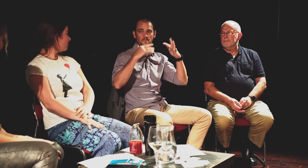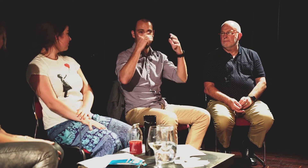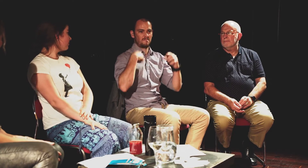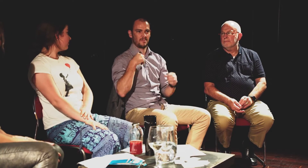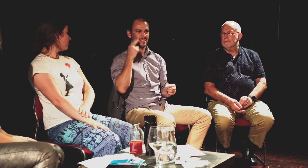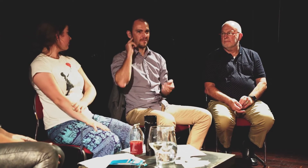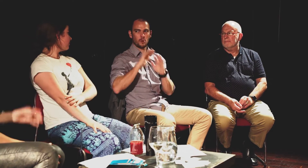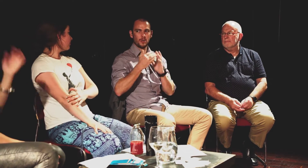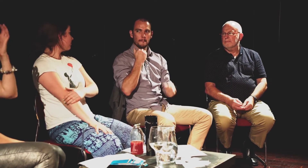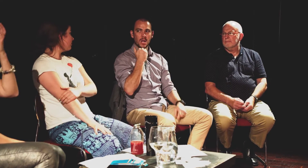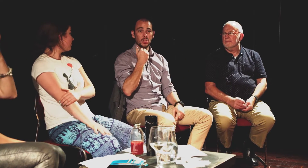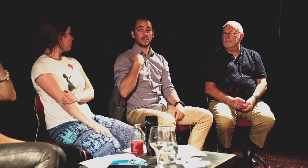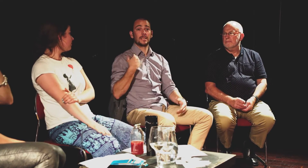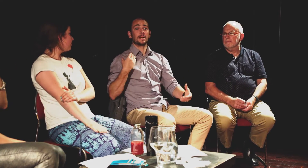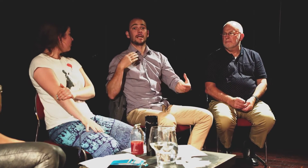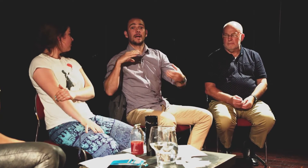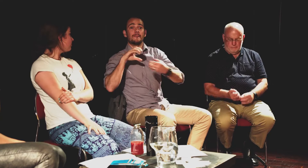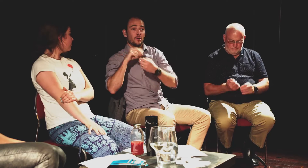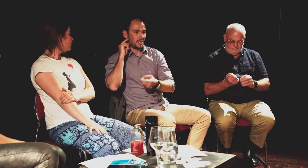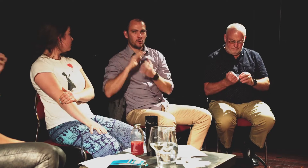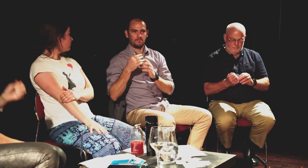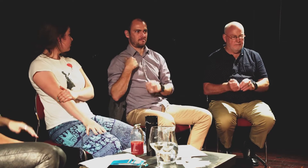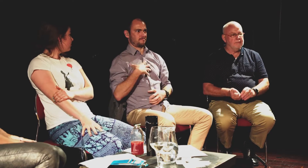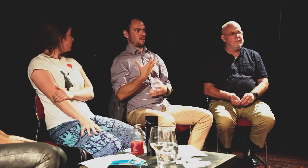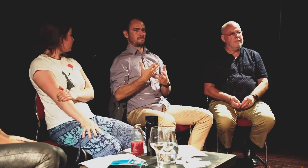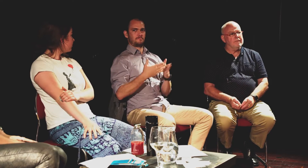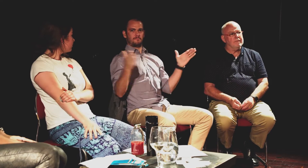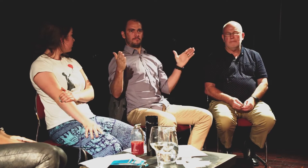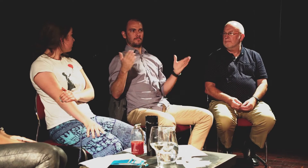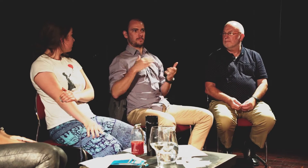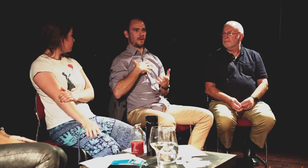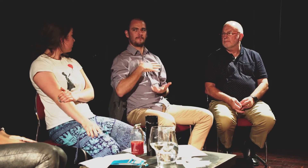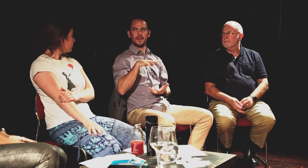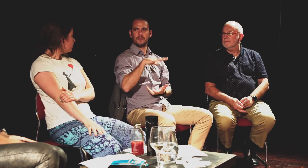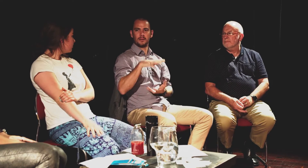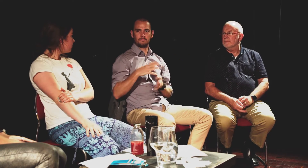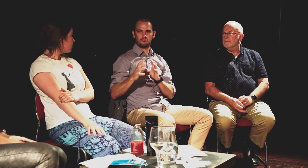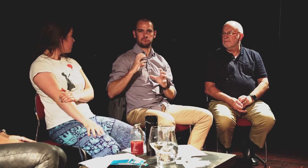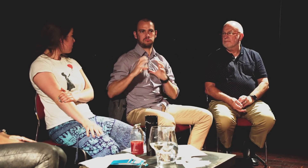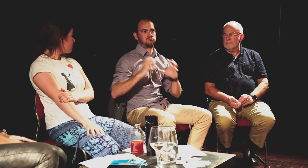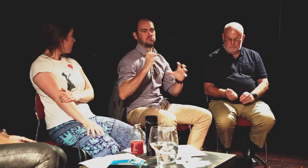For me, I guess when I grew up, I wasn't in the deaf community much, and then when I went in the deaf community for the first